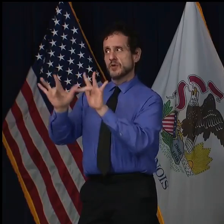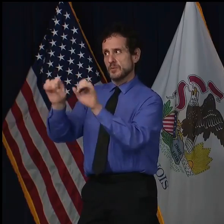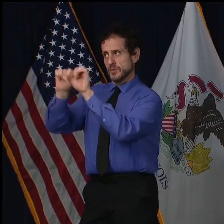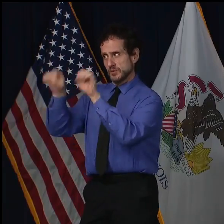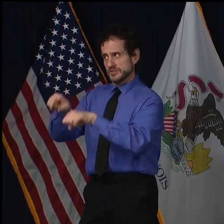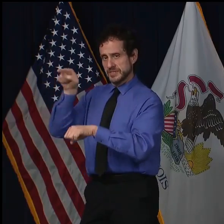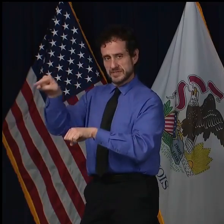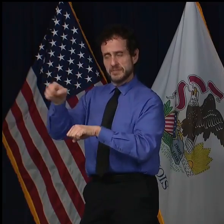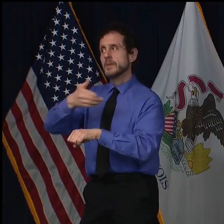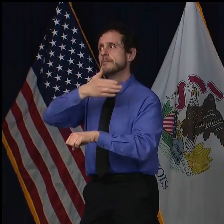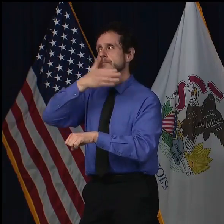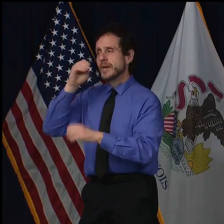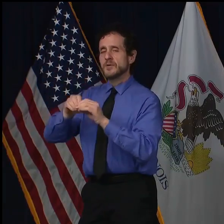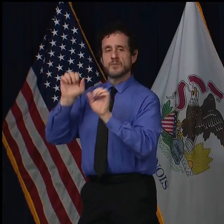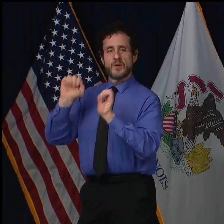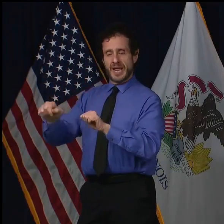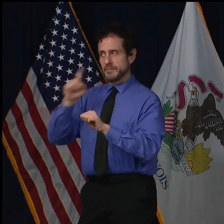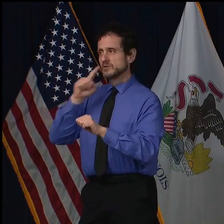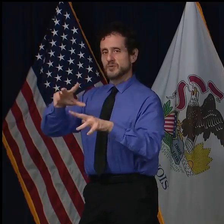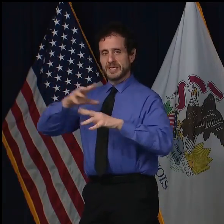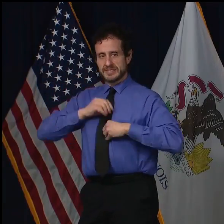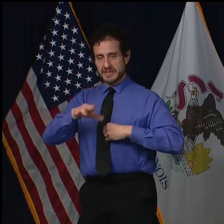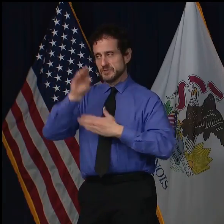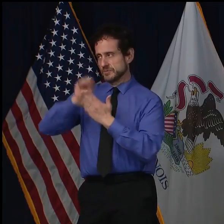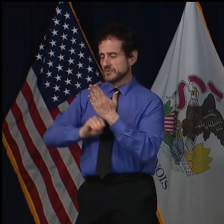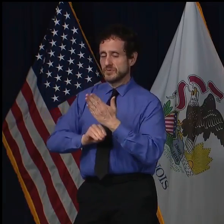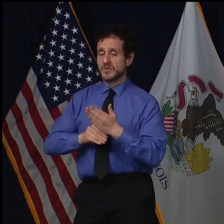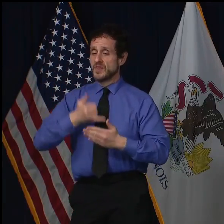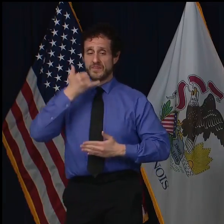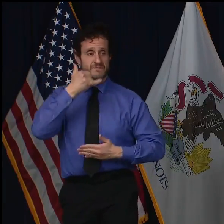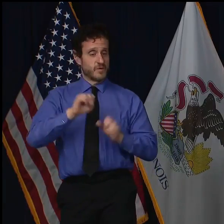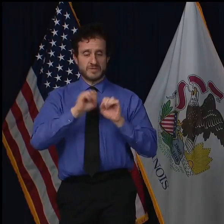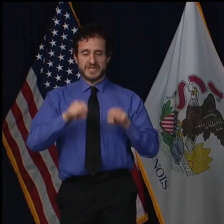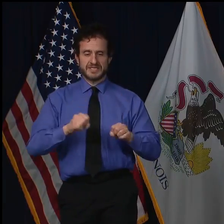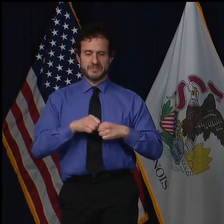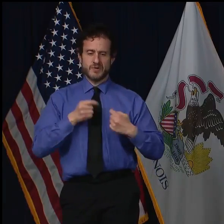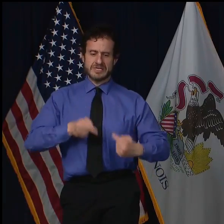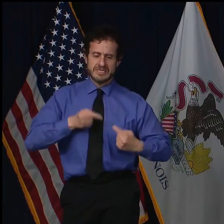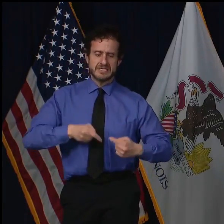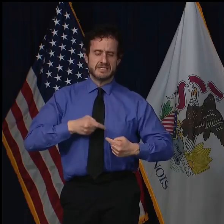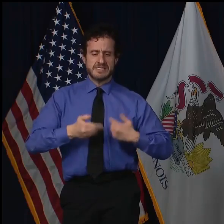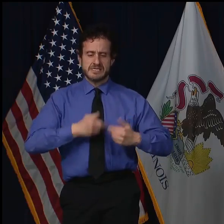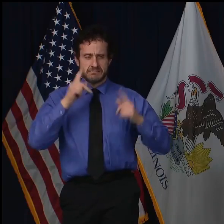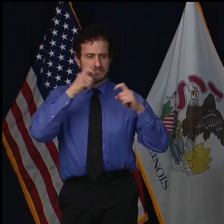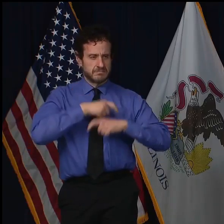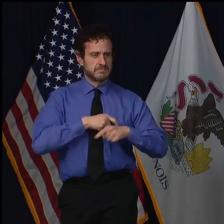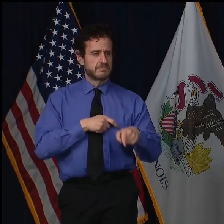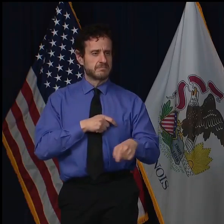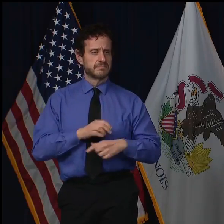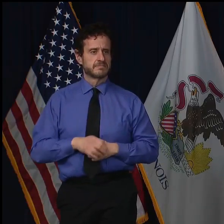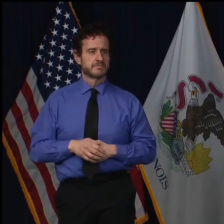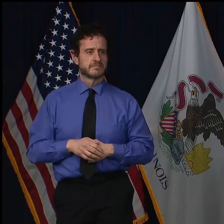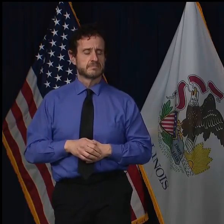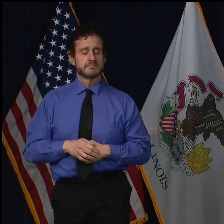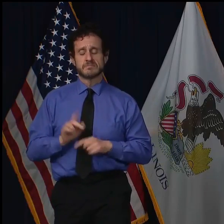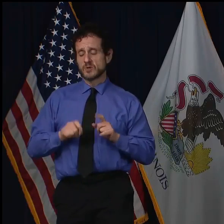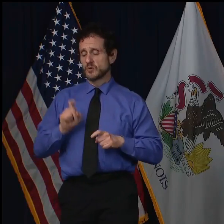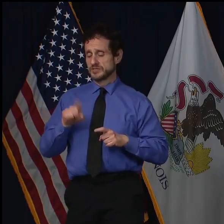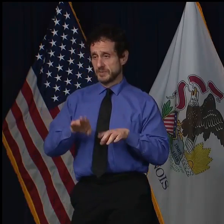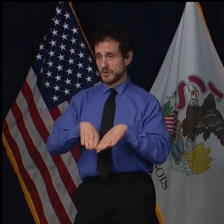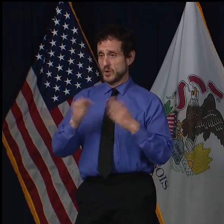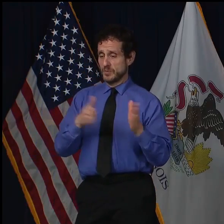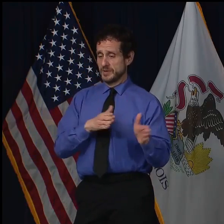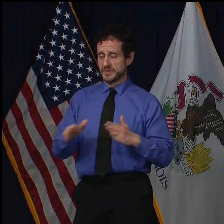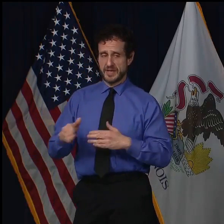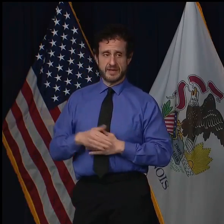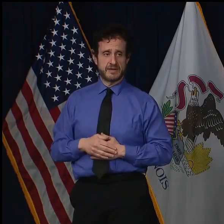has a much greater capability than the in-person on the phone system. Okay. Some questions about the reopening plan. This one from